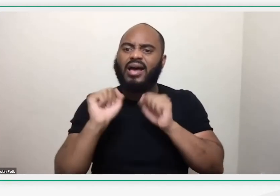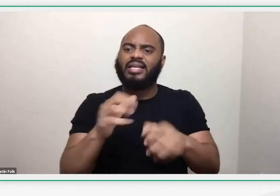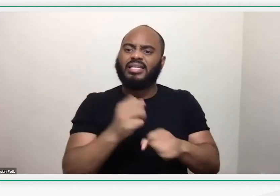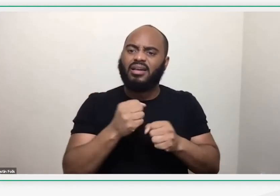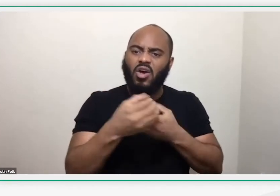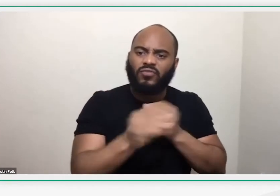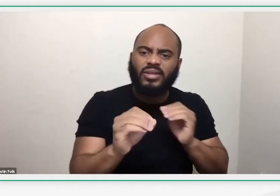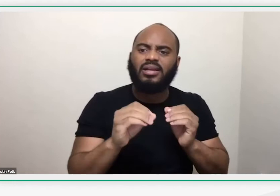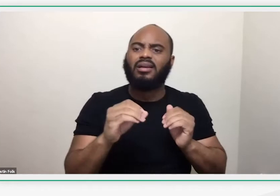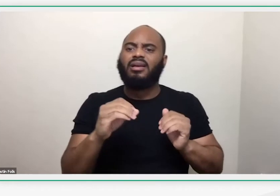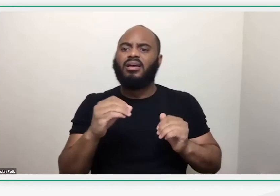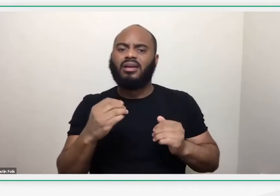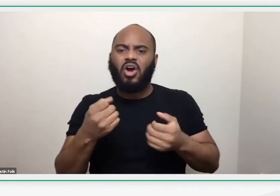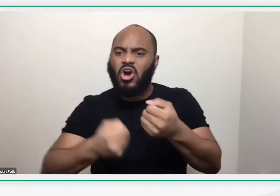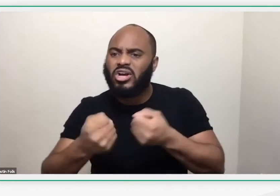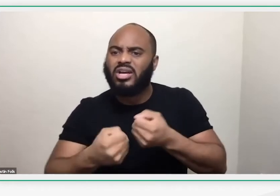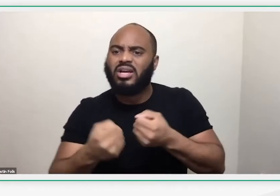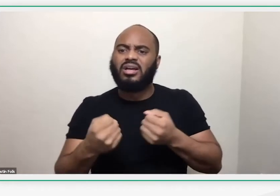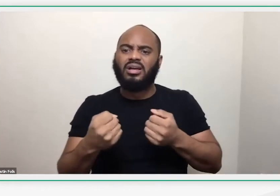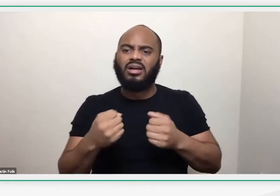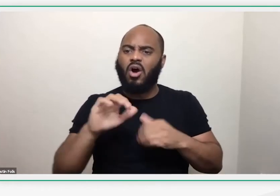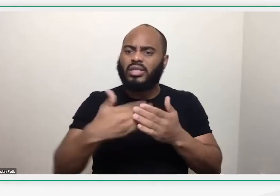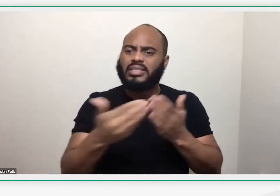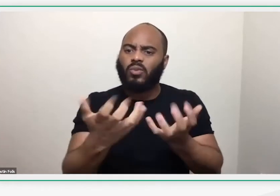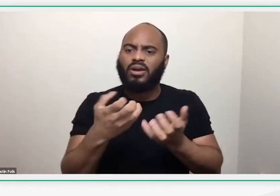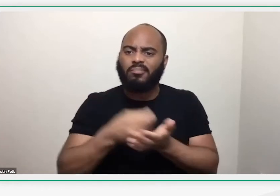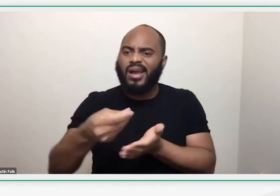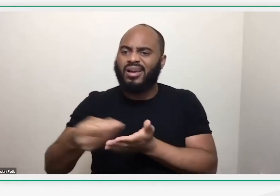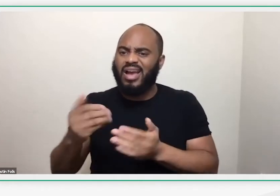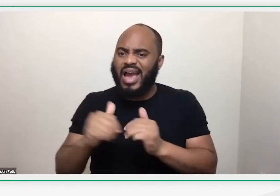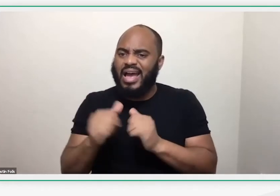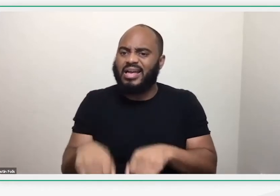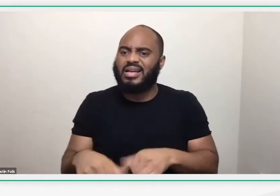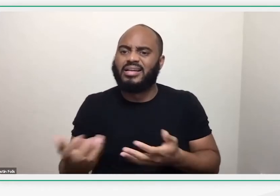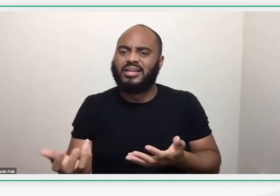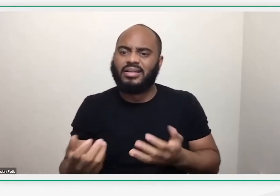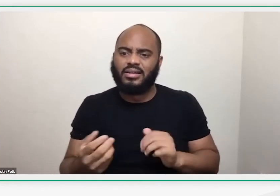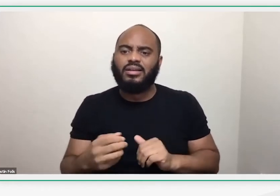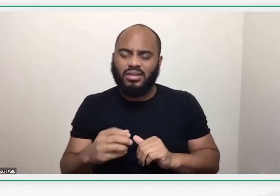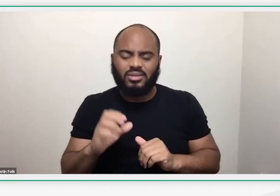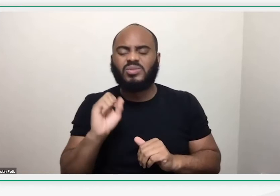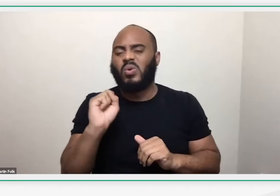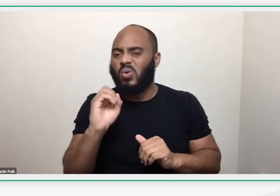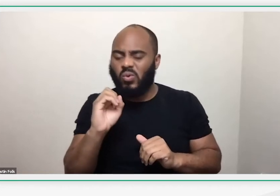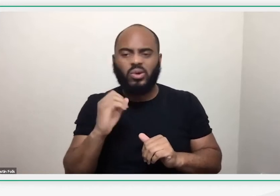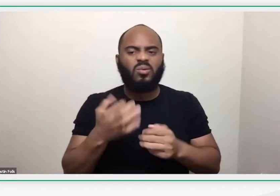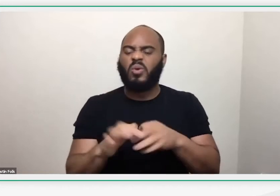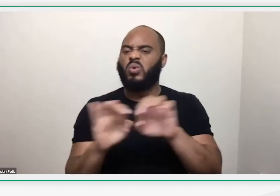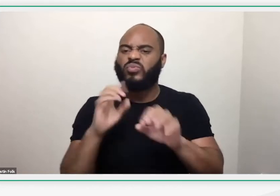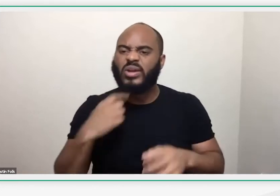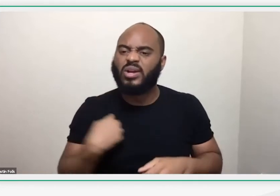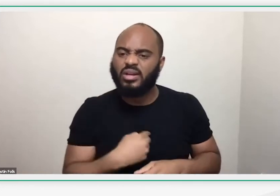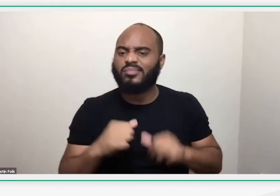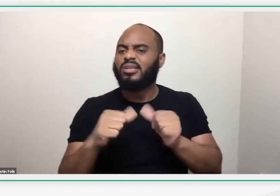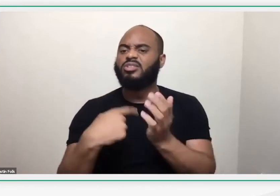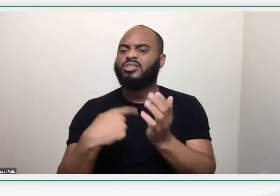that would really tank and lower your credit score. If you have a bad credit score, how can you purchase a house? How can you purchase a car? How can you